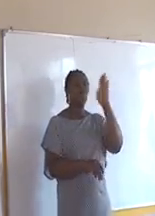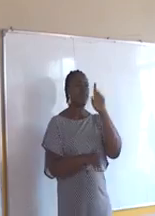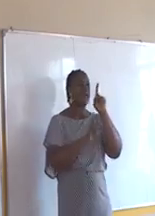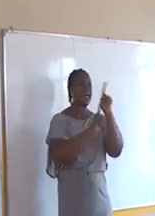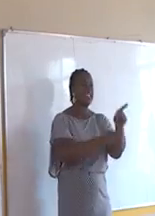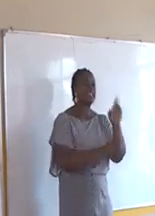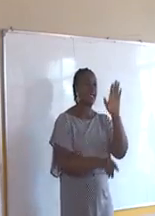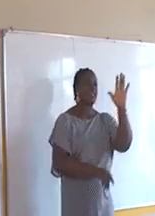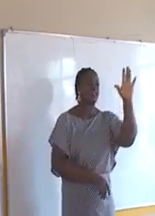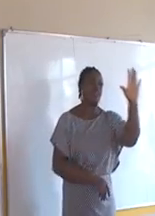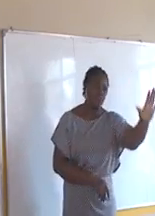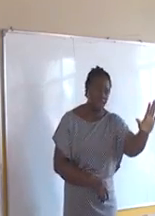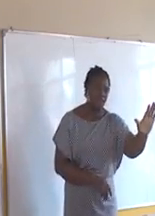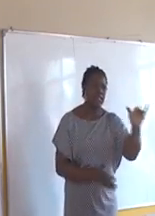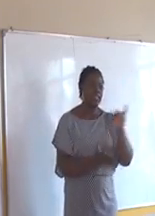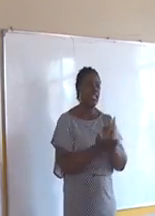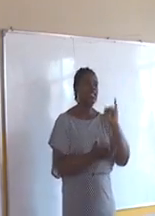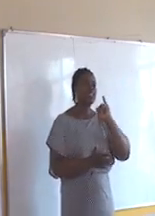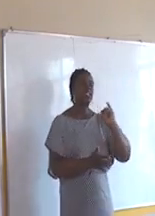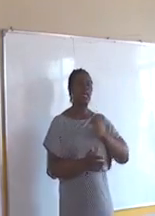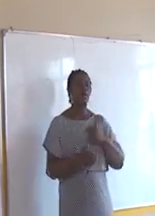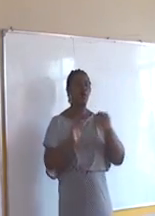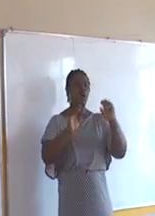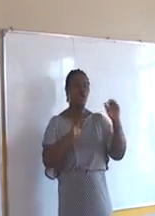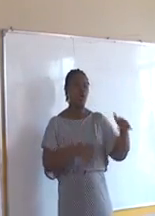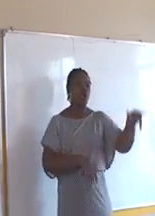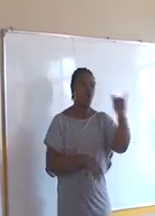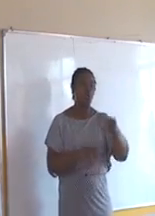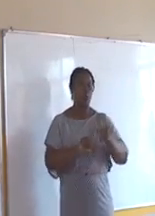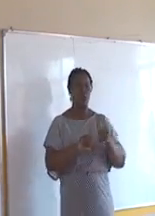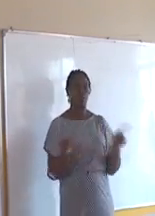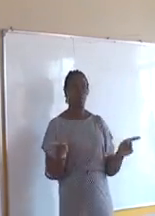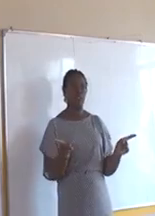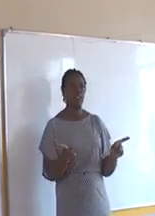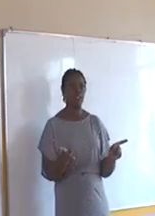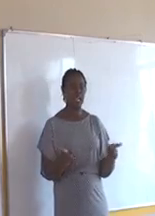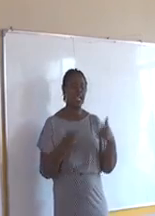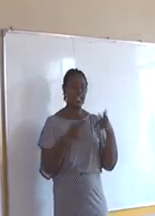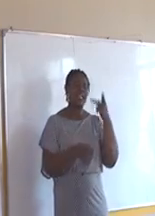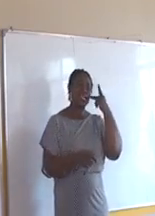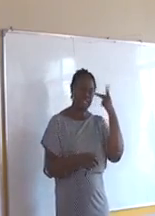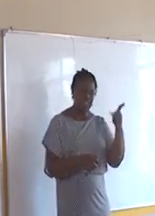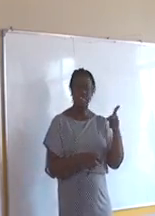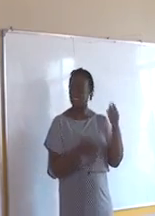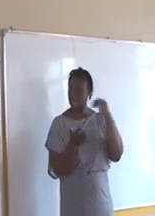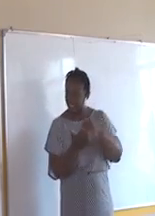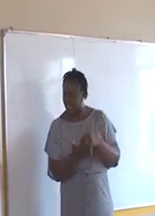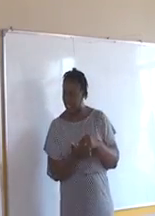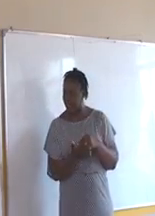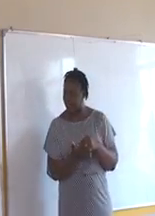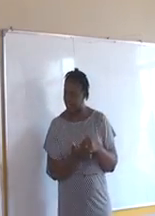5. That is the common difference. Let's establish further to see that